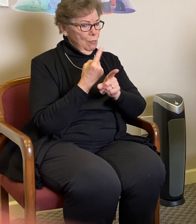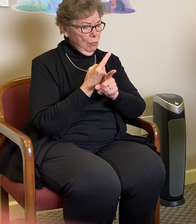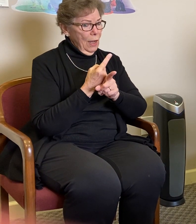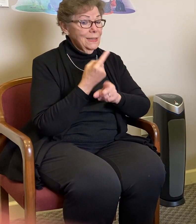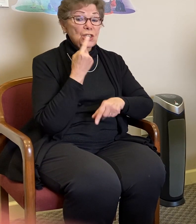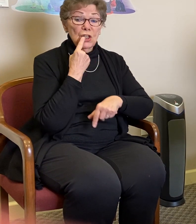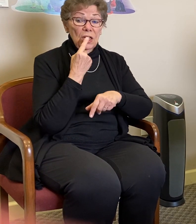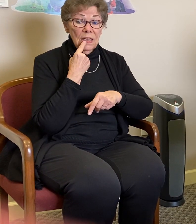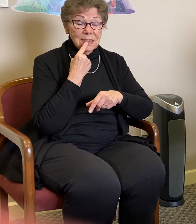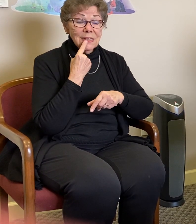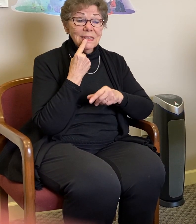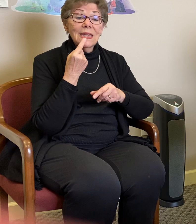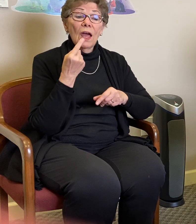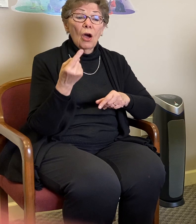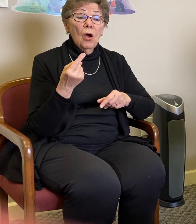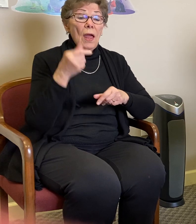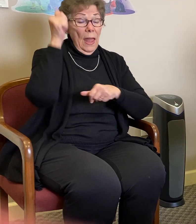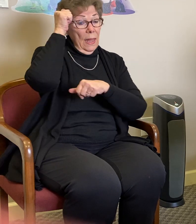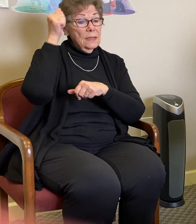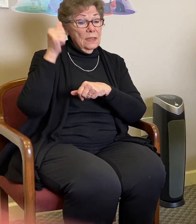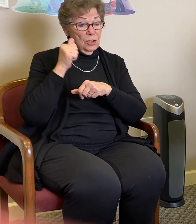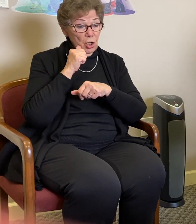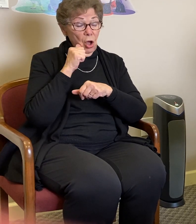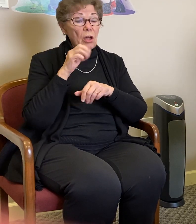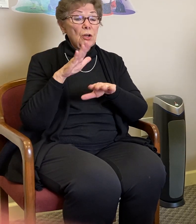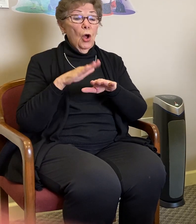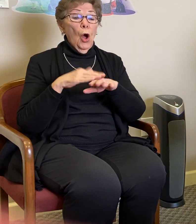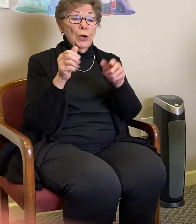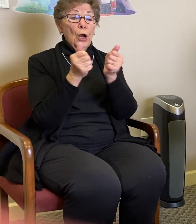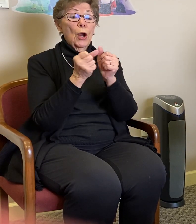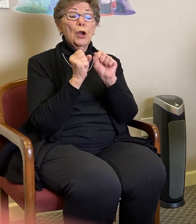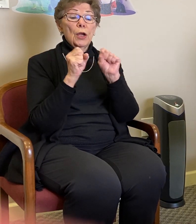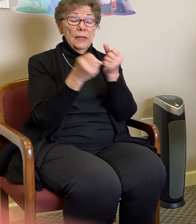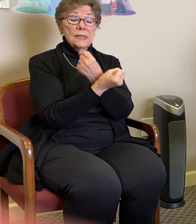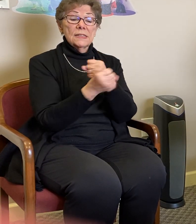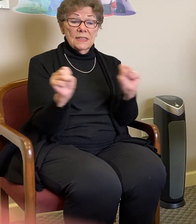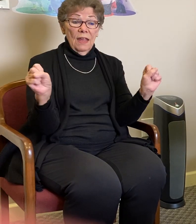an adult on her safety network.